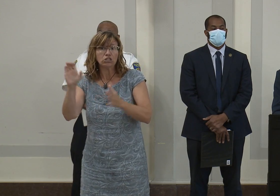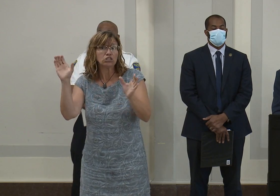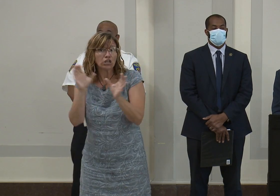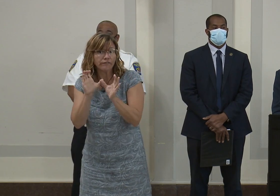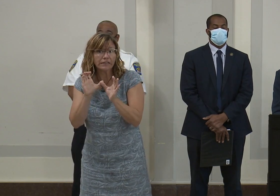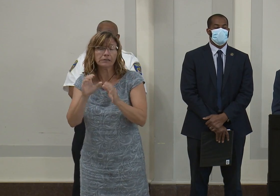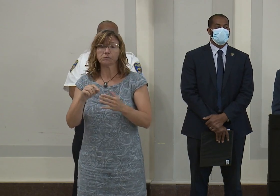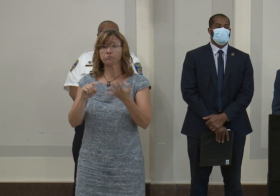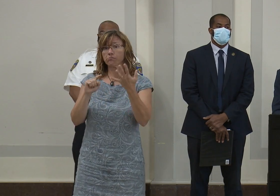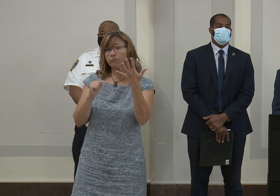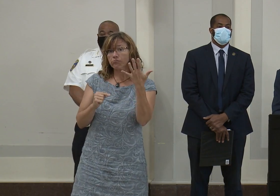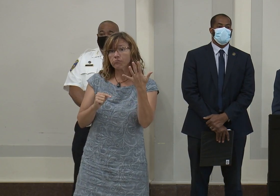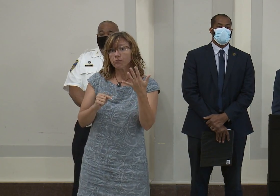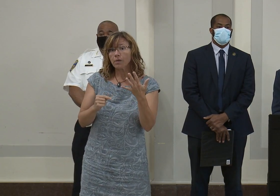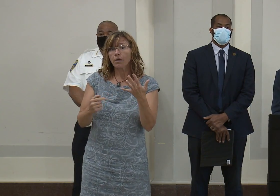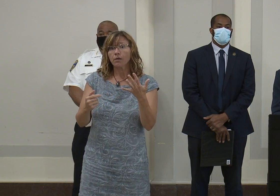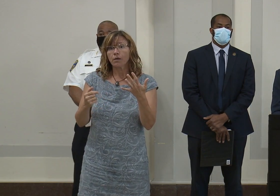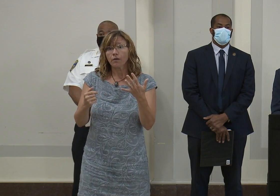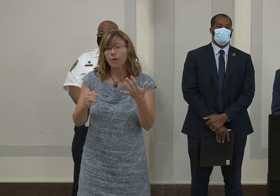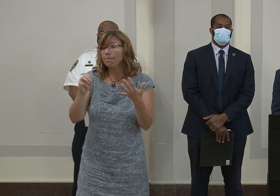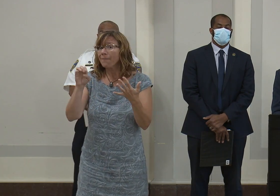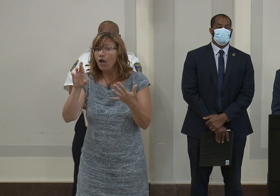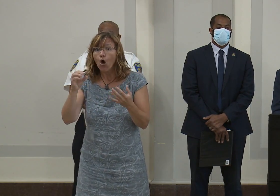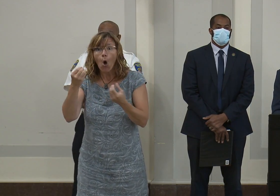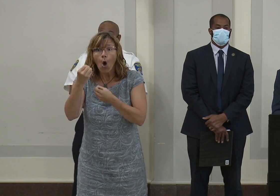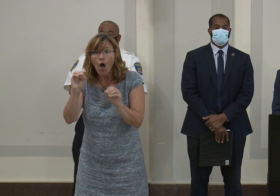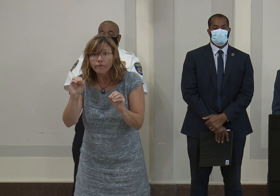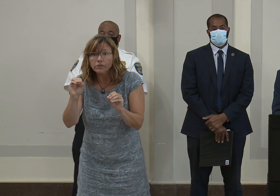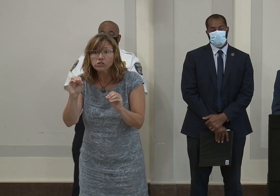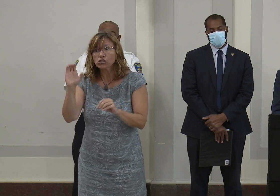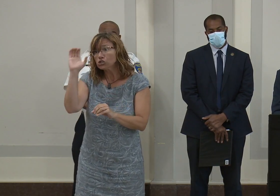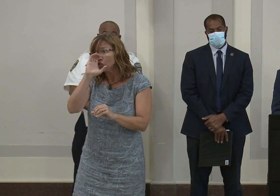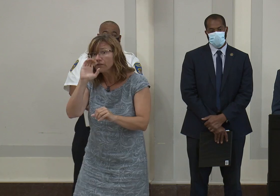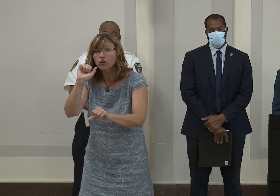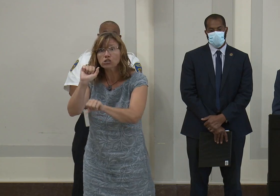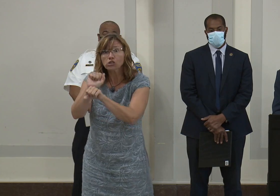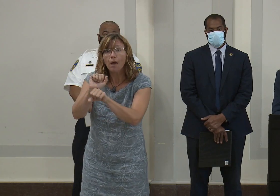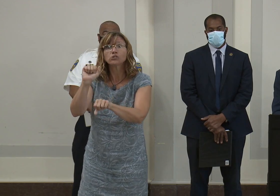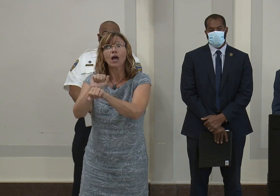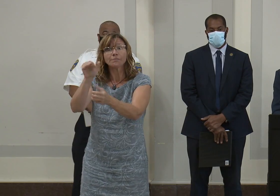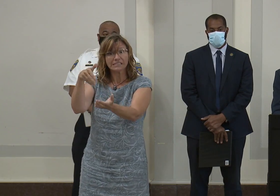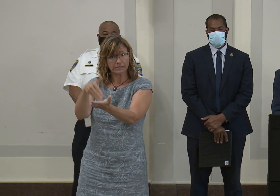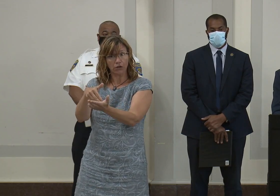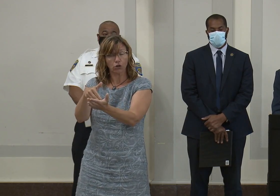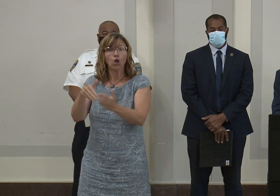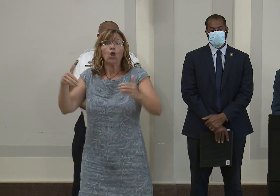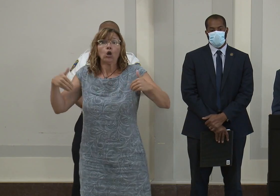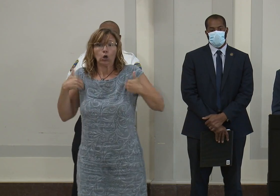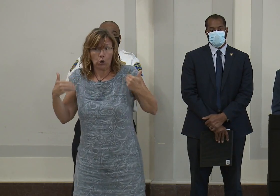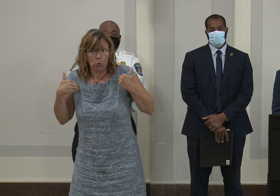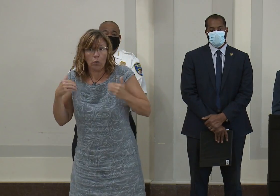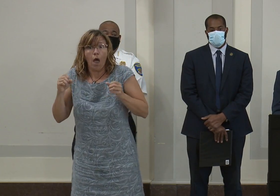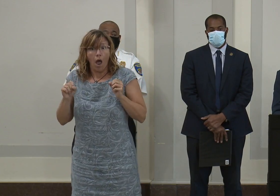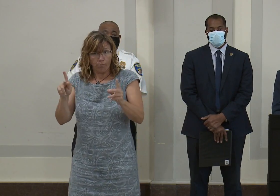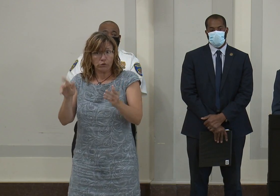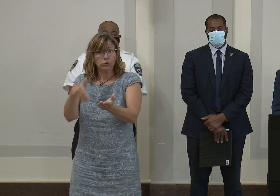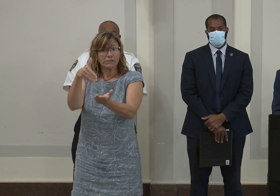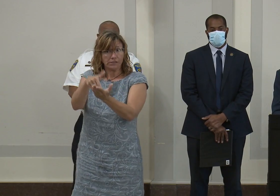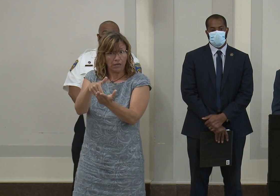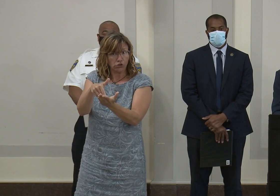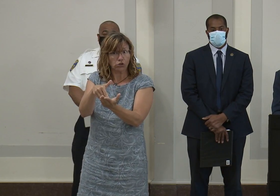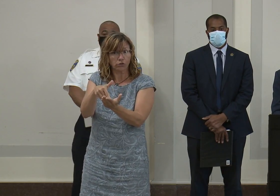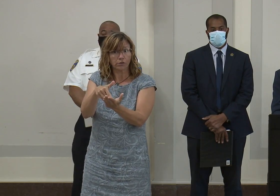Development's one-stop shop career centers and youth opportunity centers, or known as YO centers, Housing Department permits